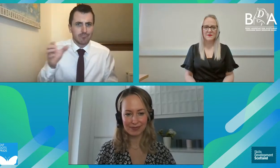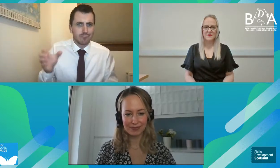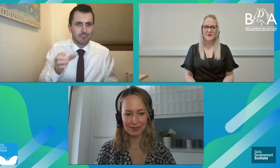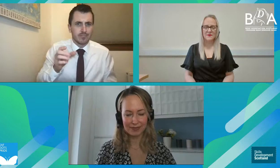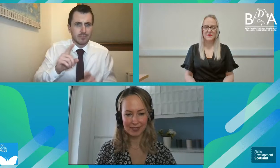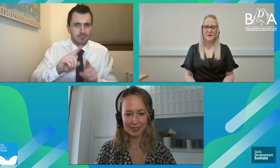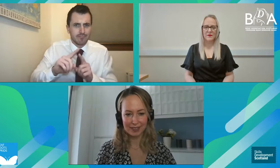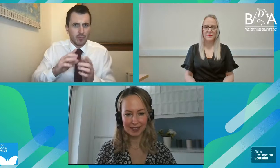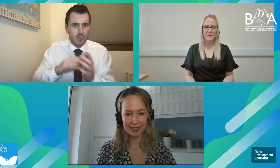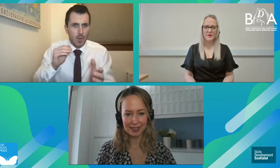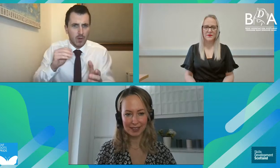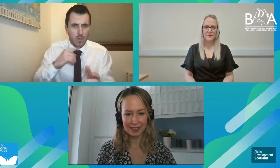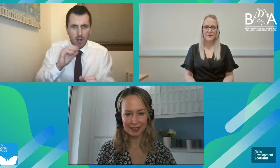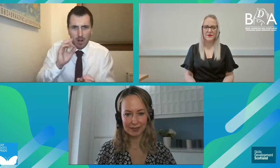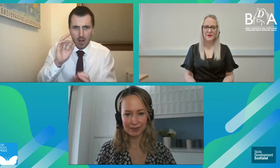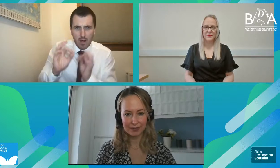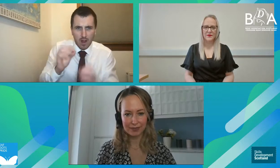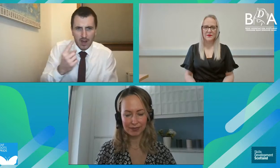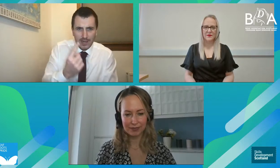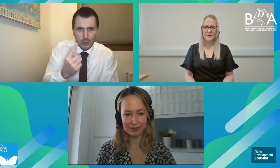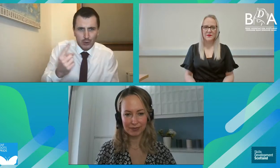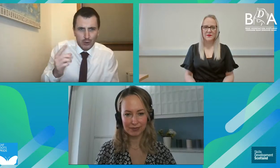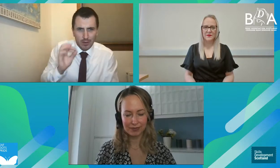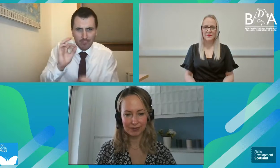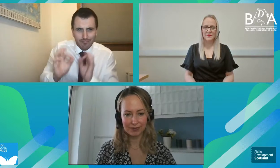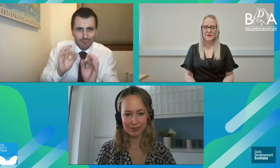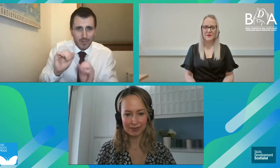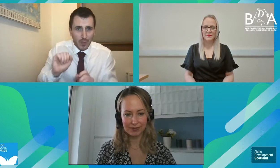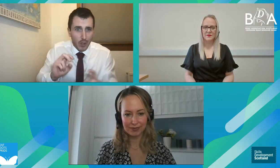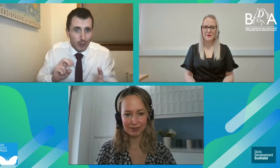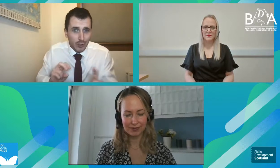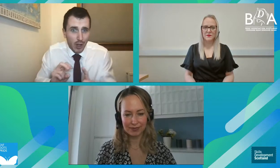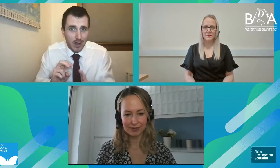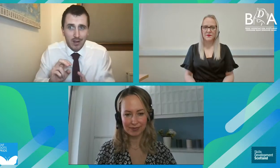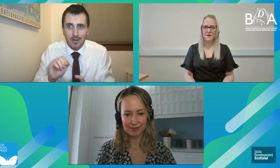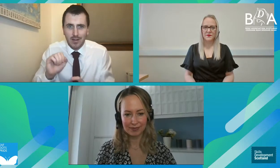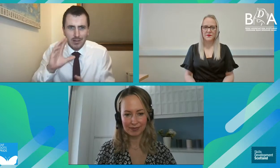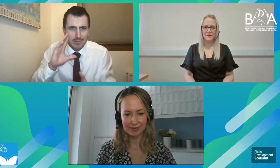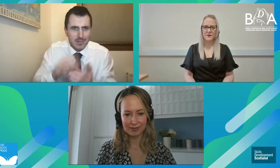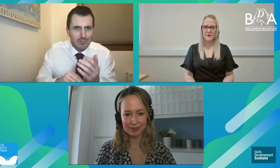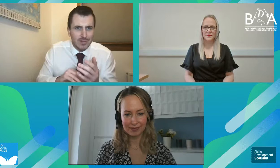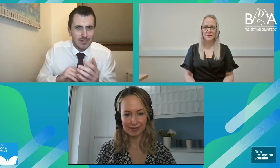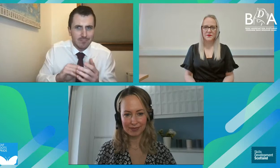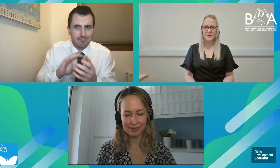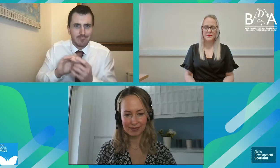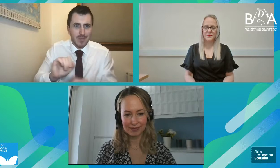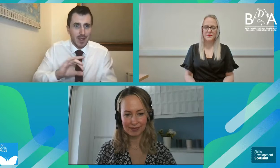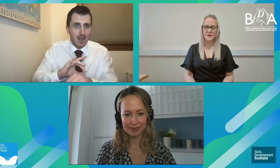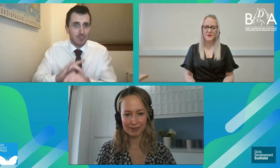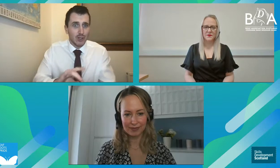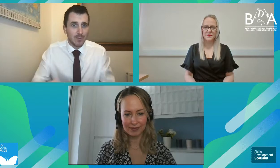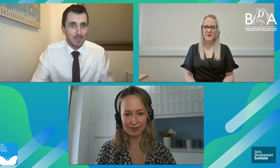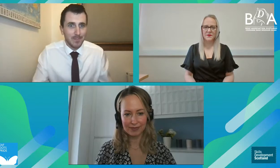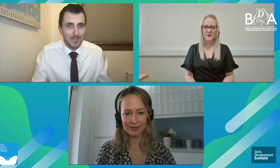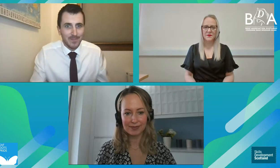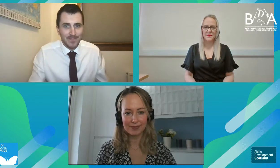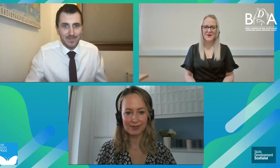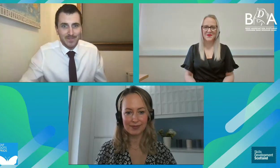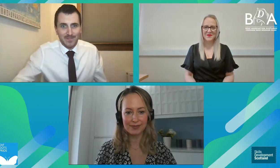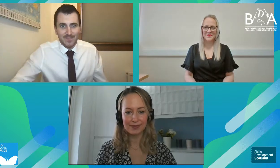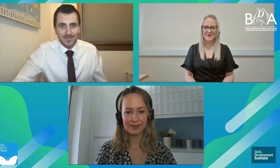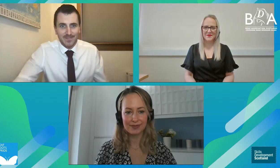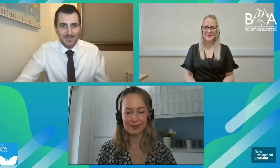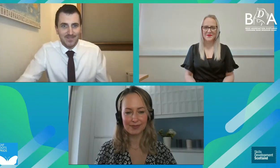wider group discussion towards the end of today's session. But before that, we'll have a little bit of an opportunity to speak to them on an